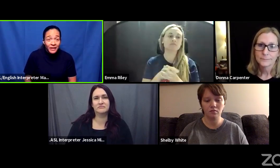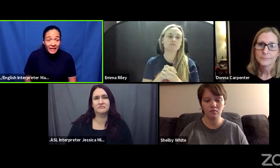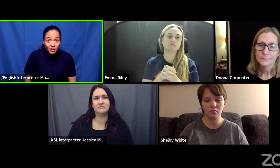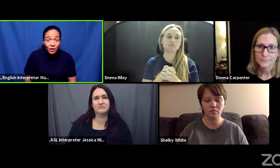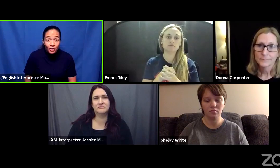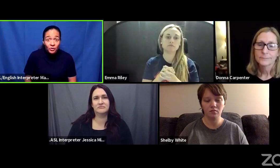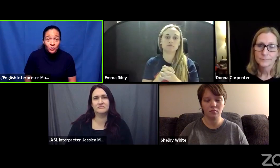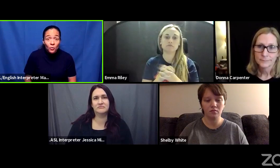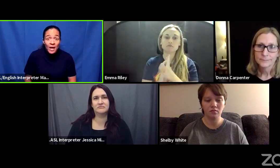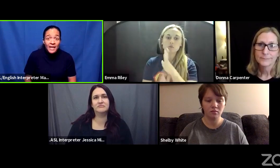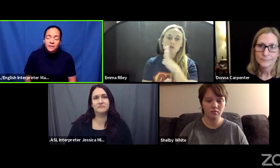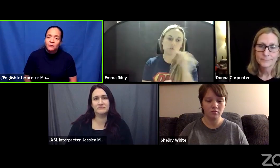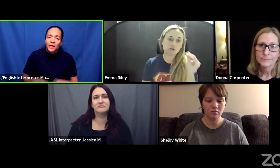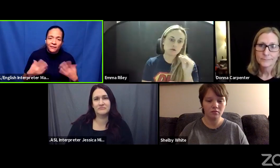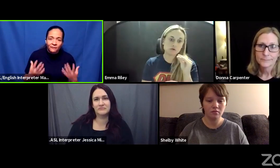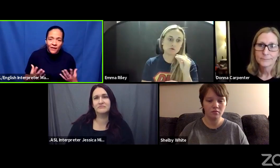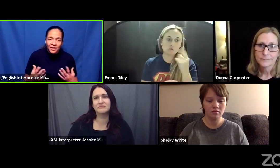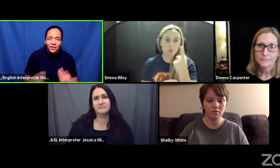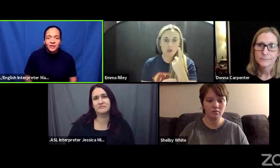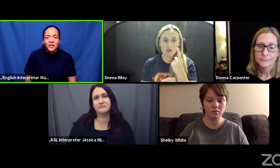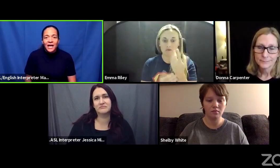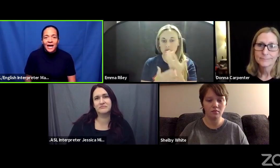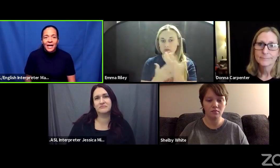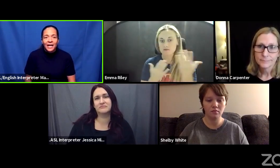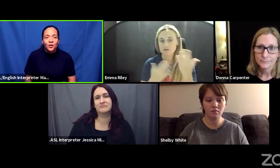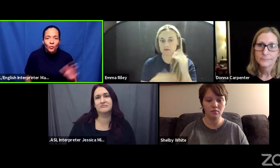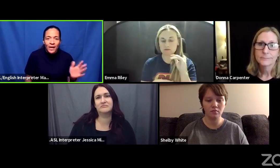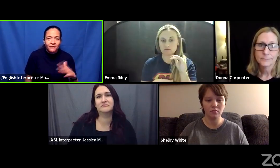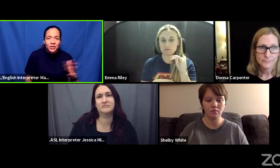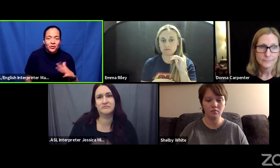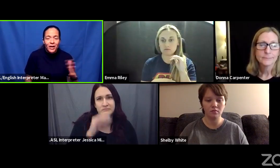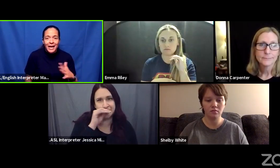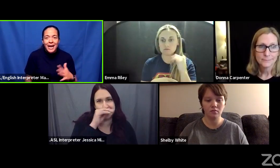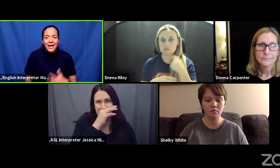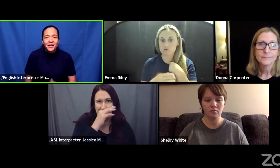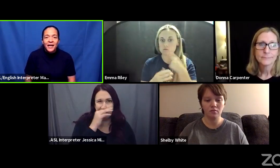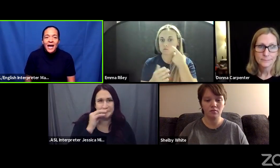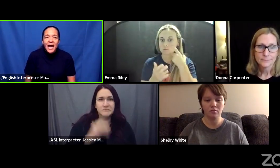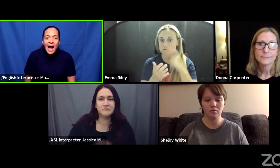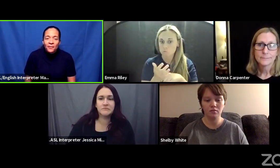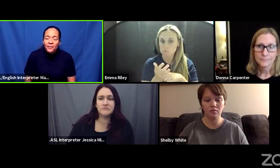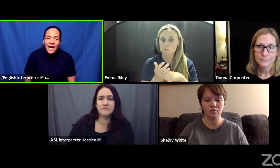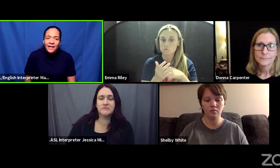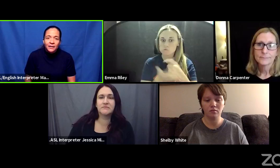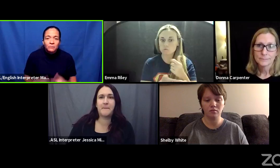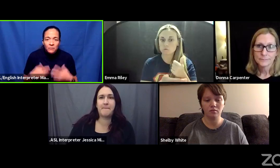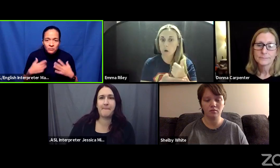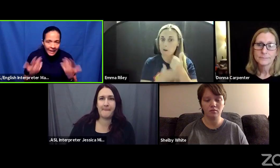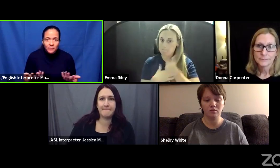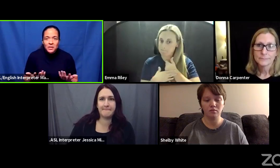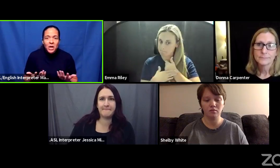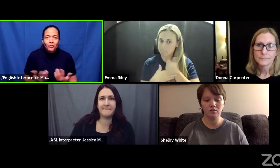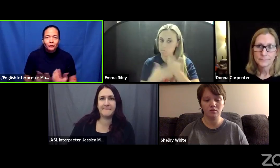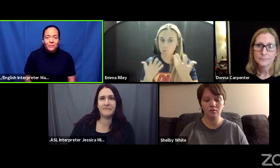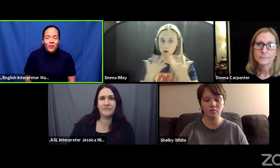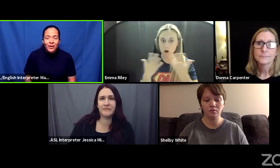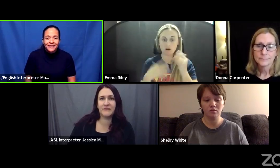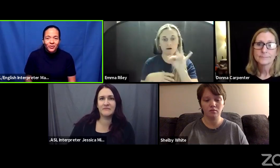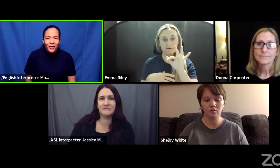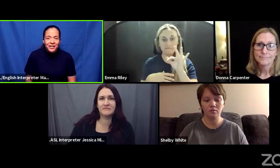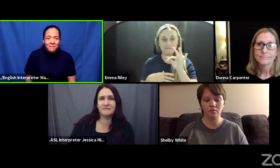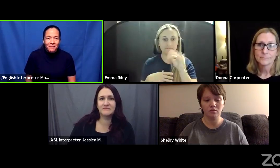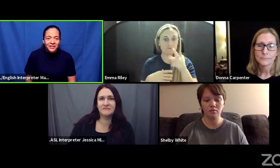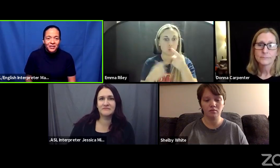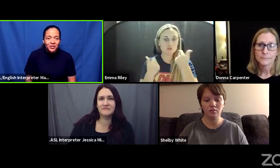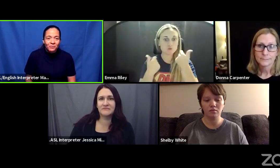Those traditional ways of like flashing the light or waving your hand, that lets me know someone